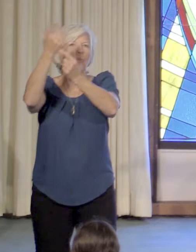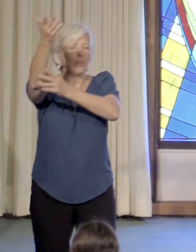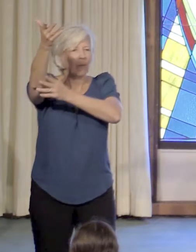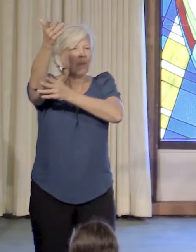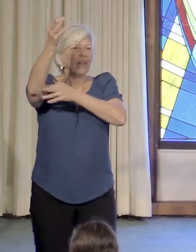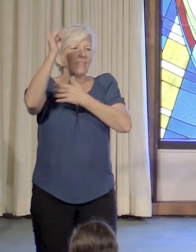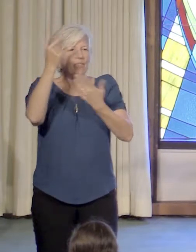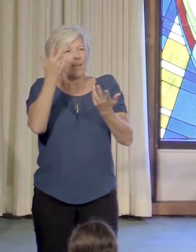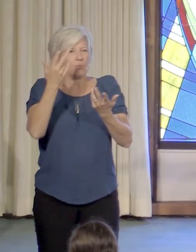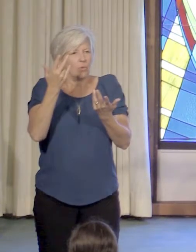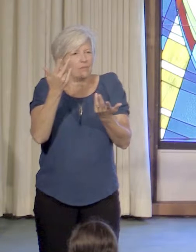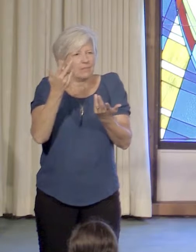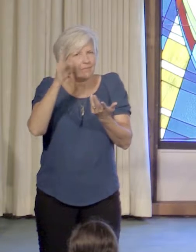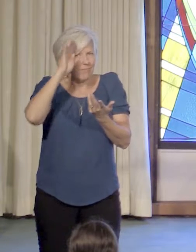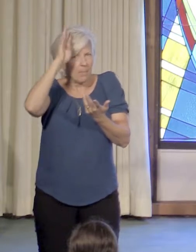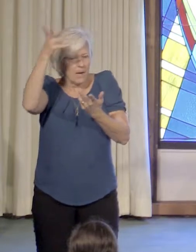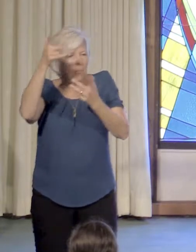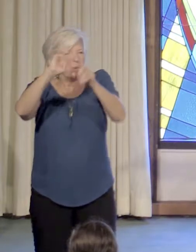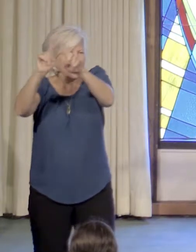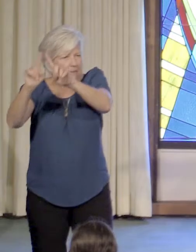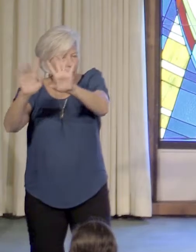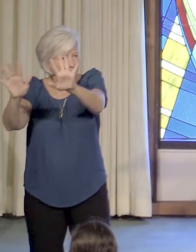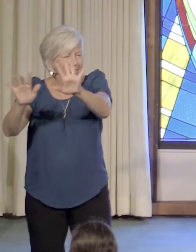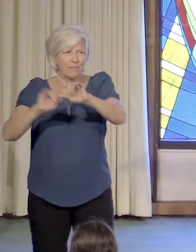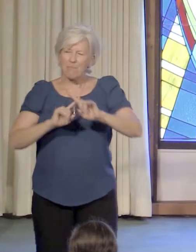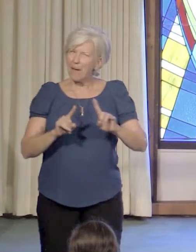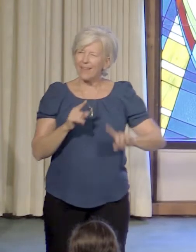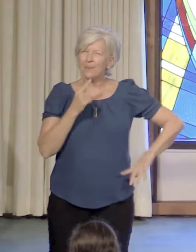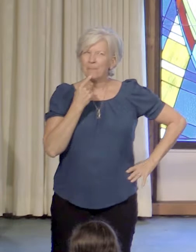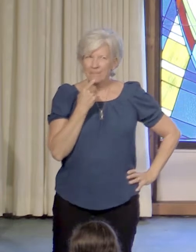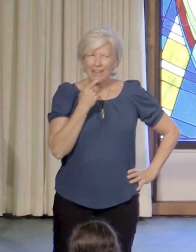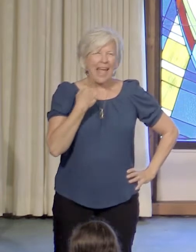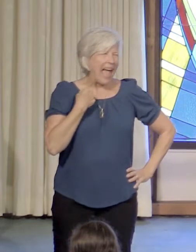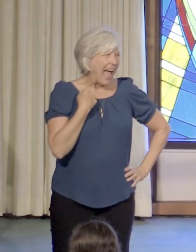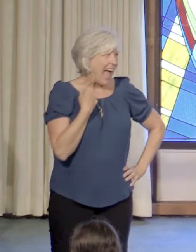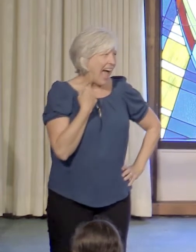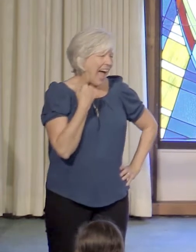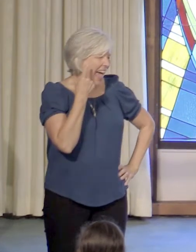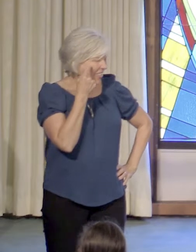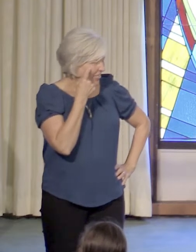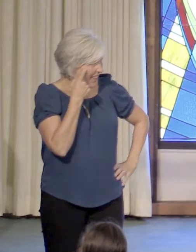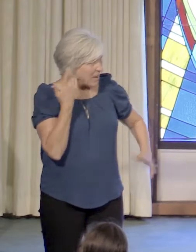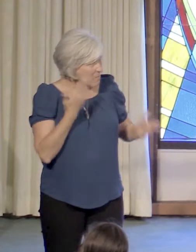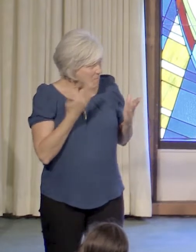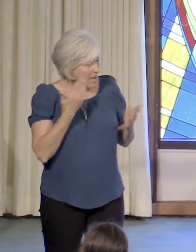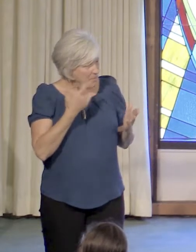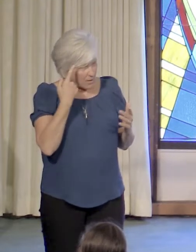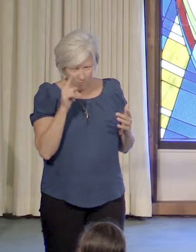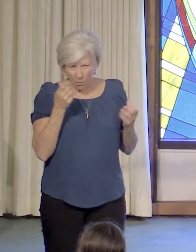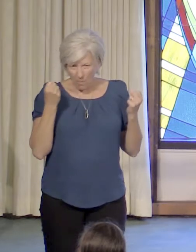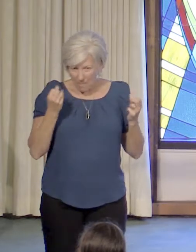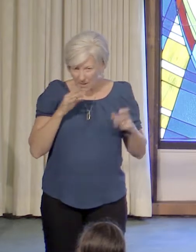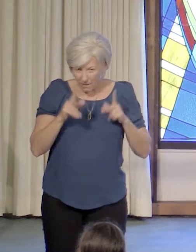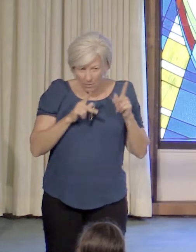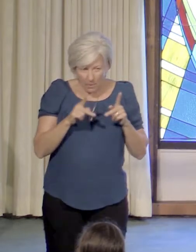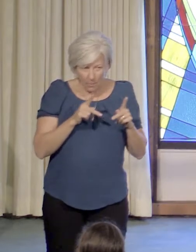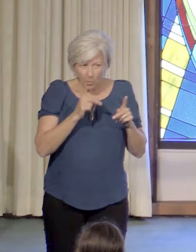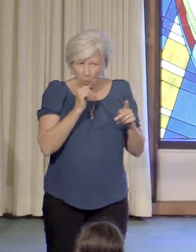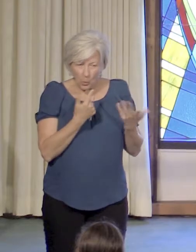that group. But I will tell you what, I have a sneaking suspicion that for many of the people